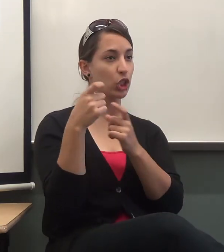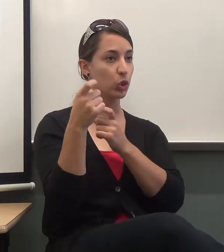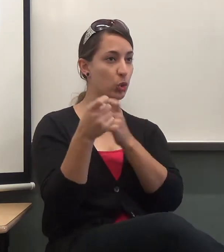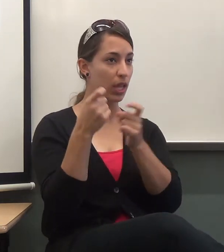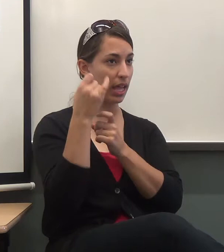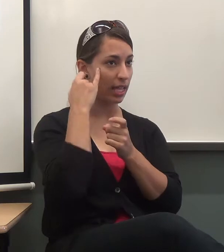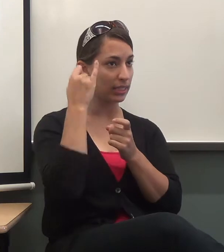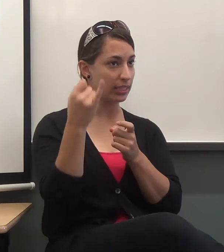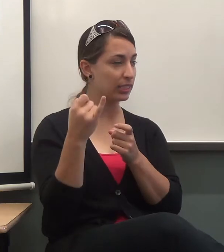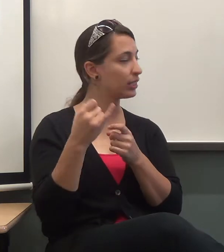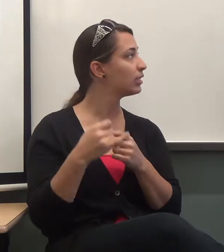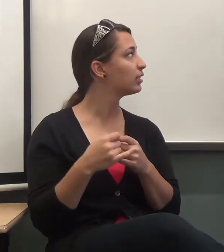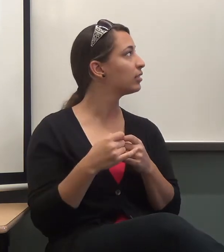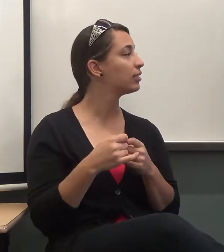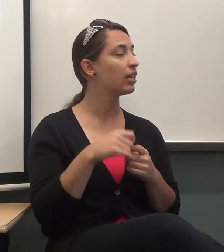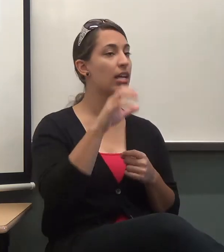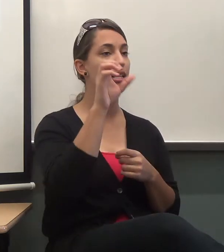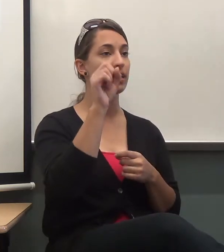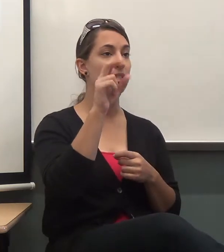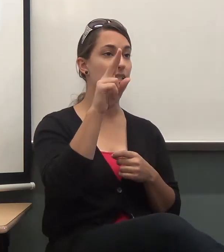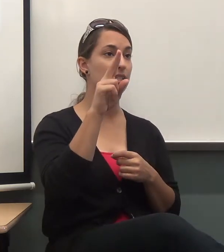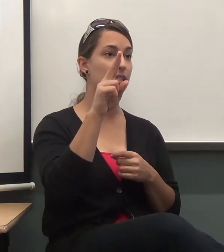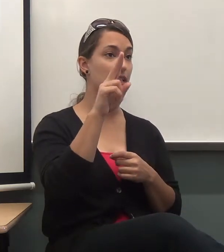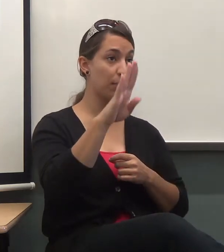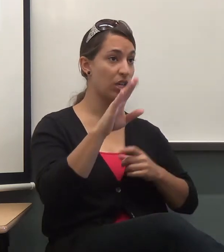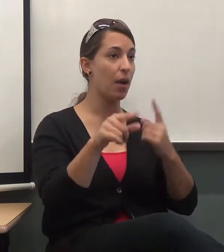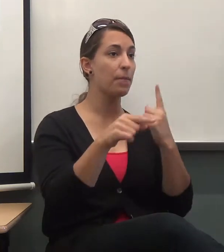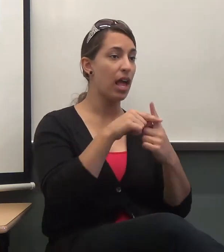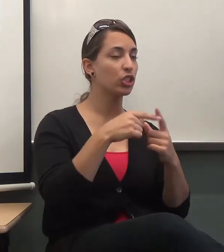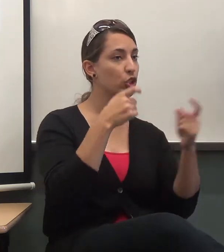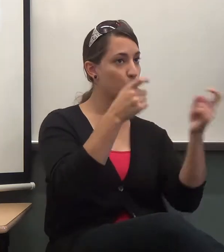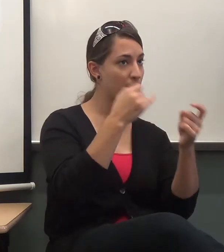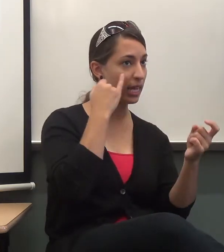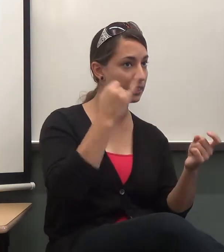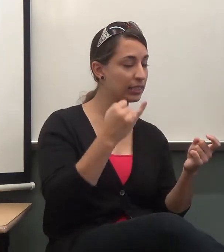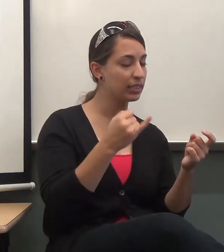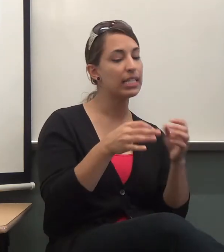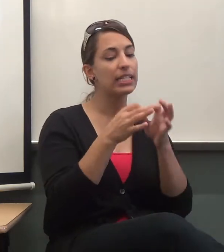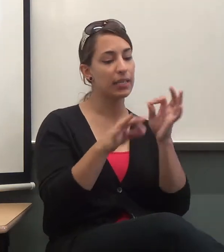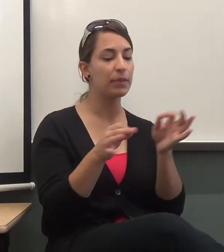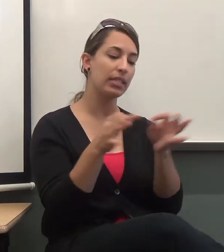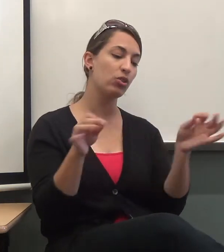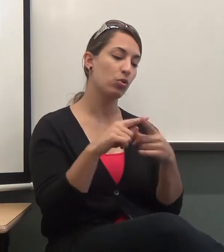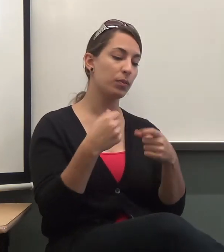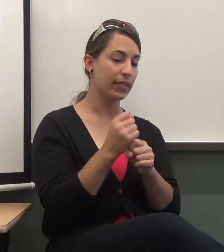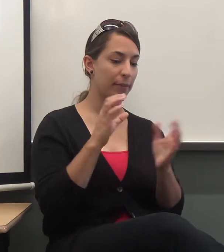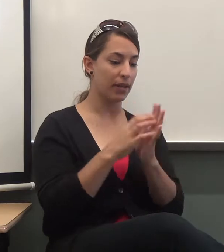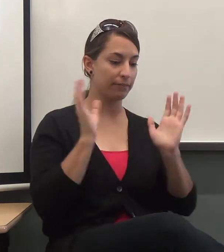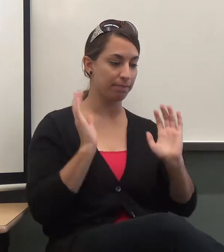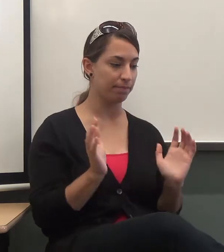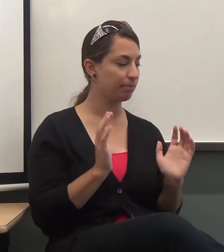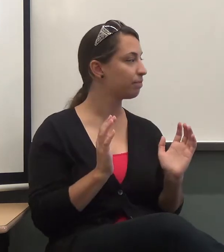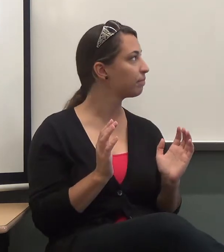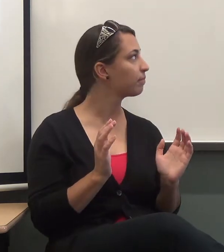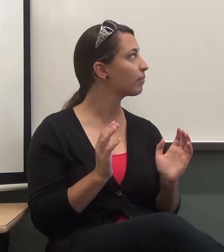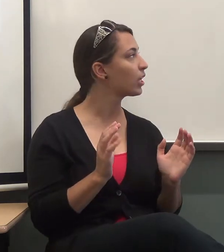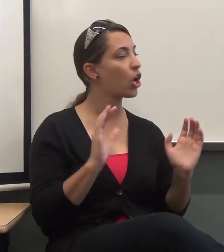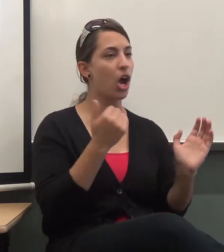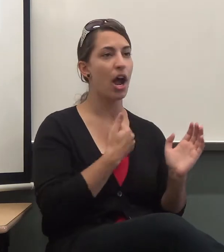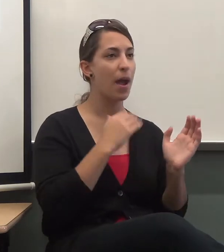Those are the pieces that you should remember for your topic sentence, okay? So a simple sentence to create a paragraph. And what's our paragraph begin with?